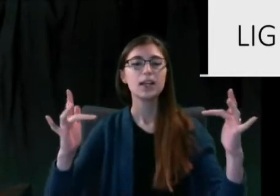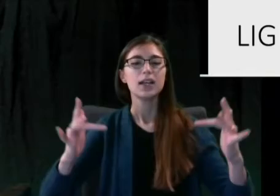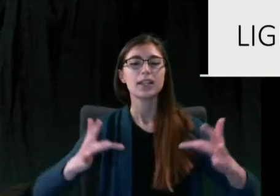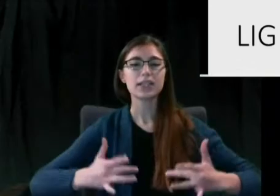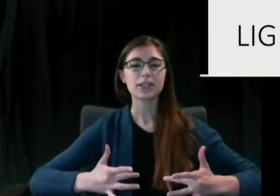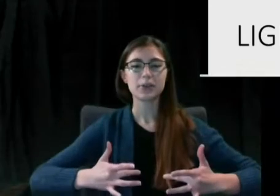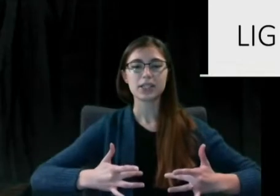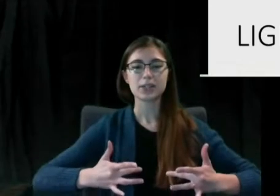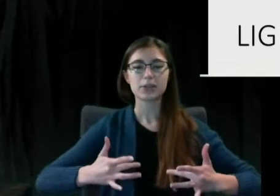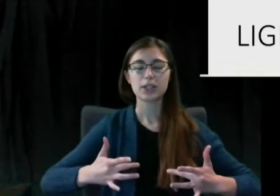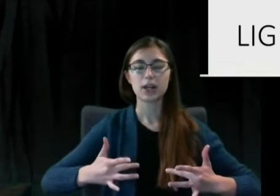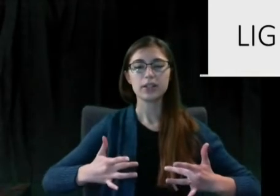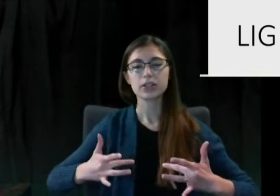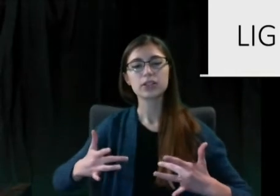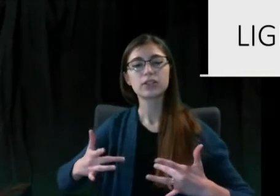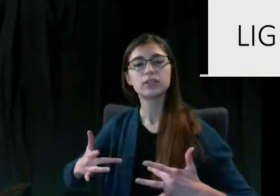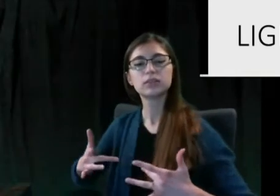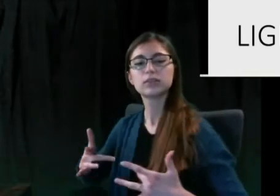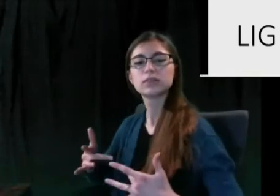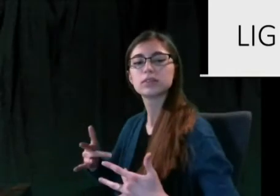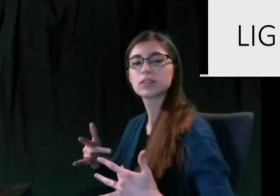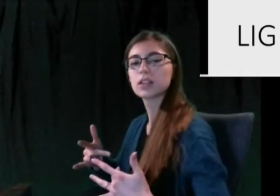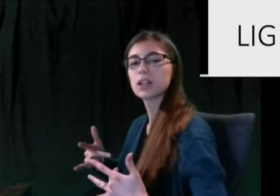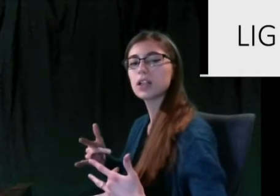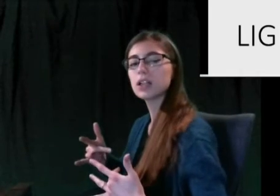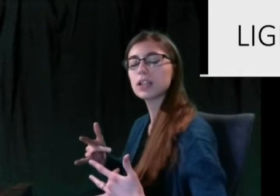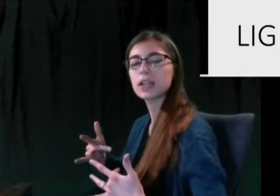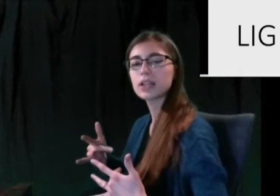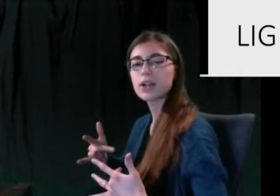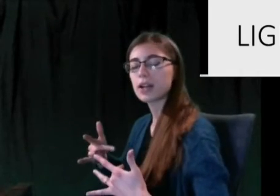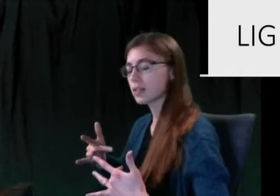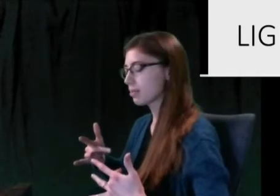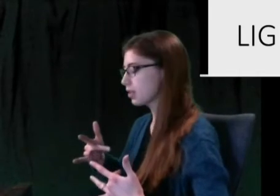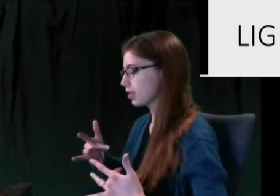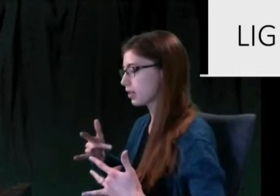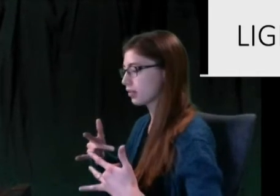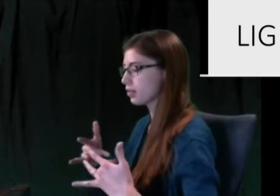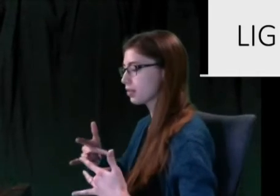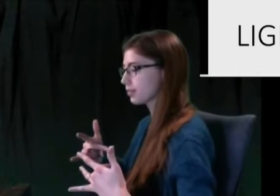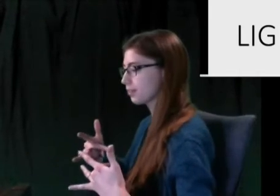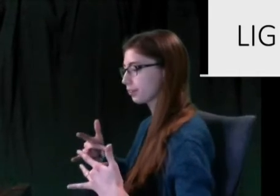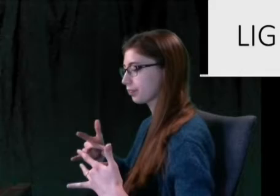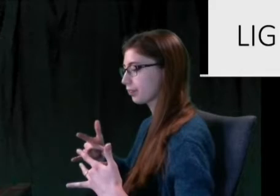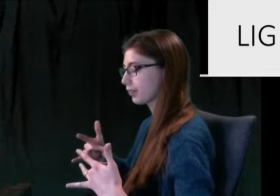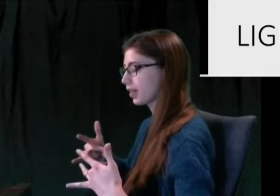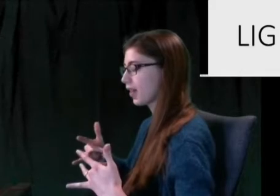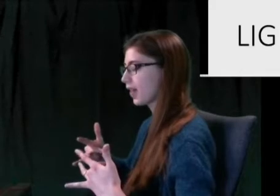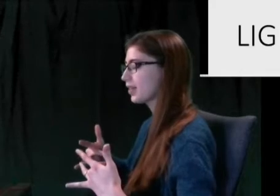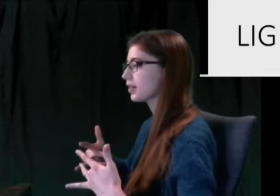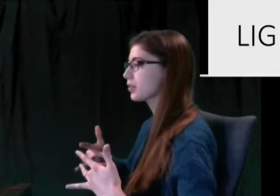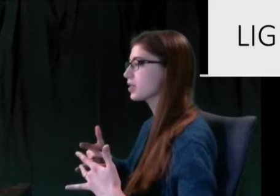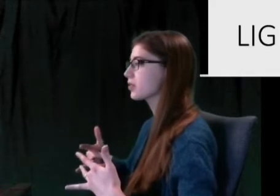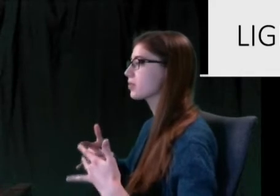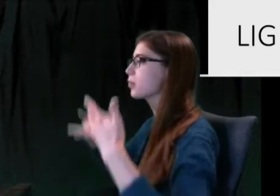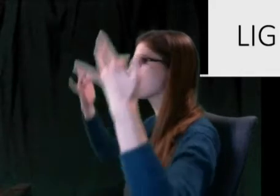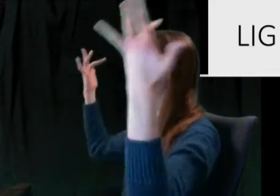These are going to start near your heart space, near your chest, and they are going to just move